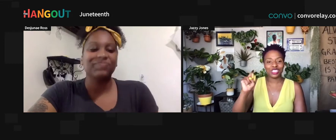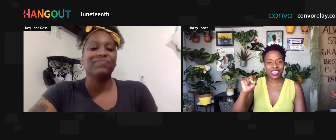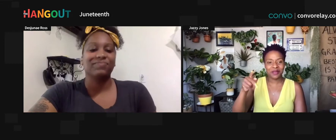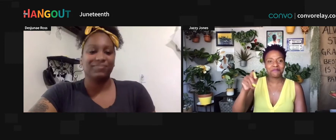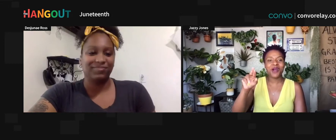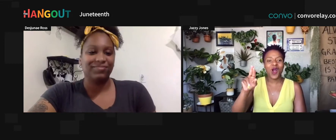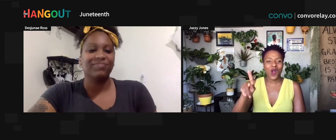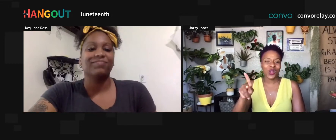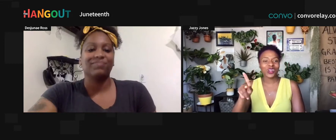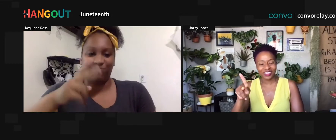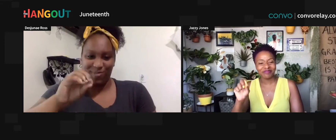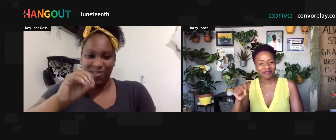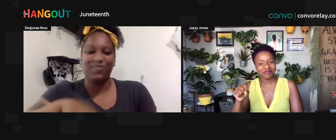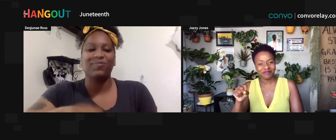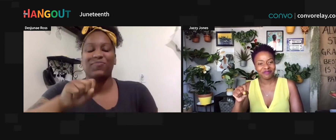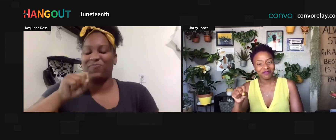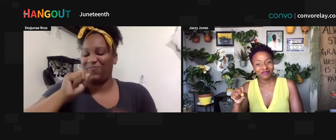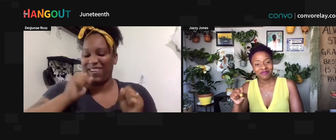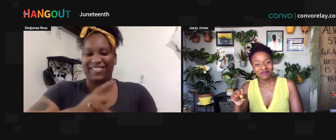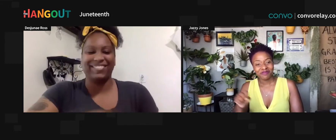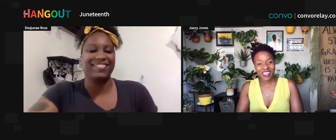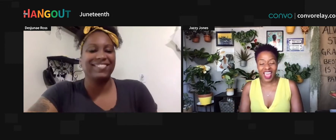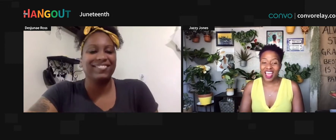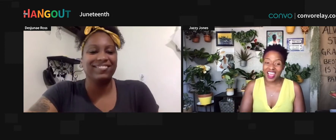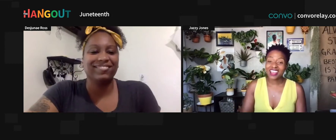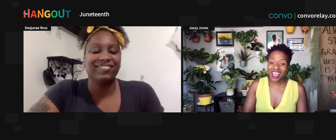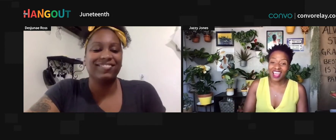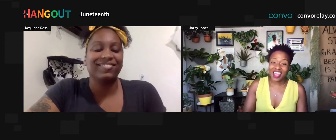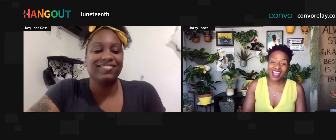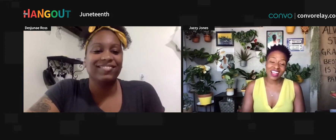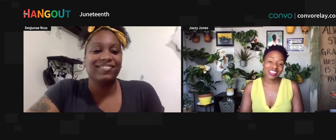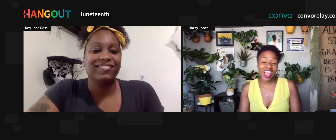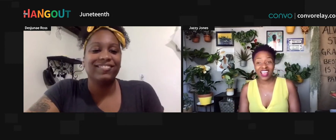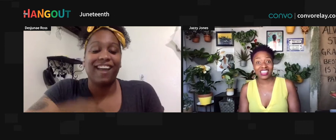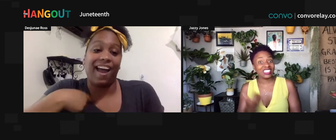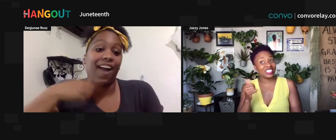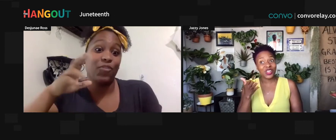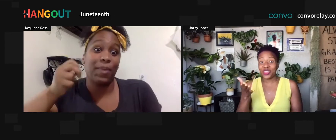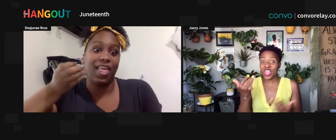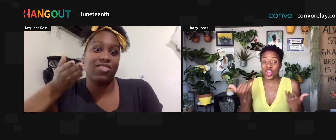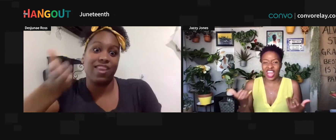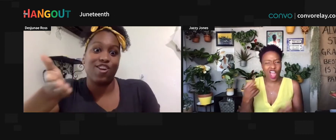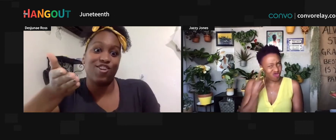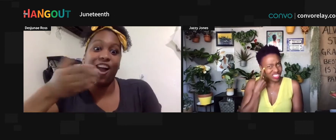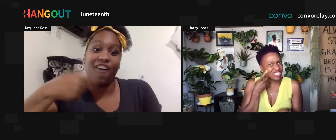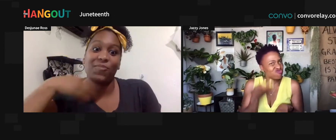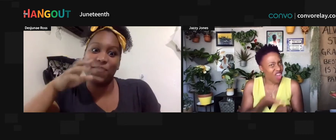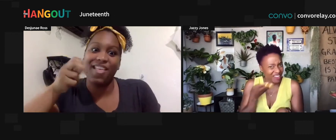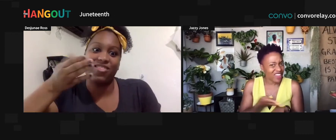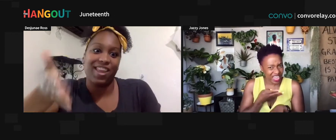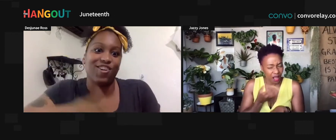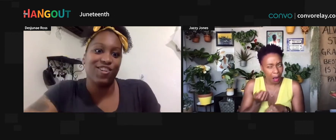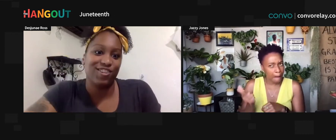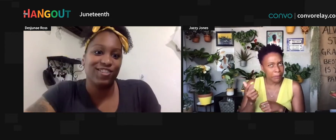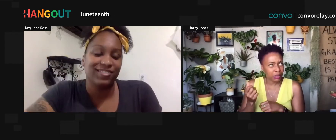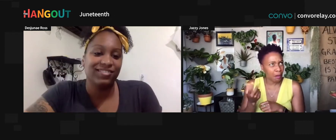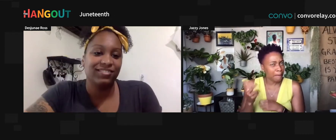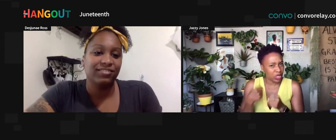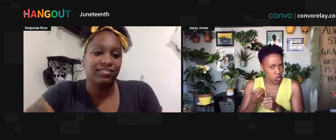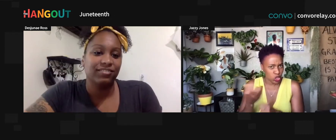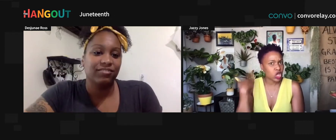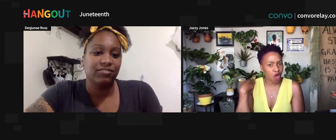And that was located in Houston, Texas. That's right, a true emancipation. And